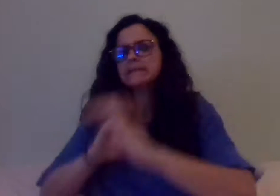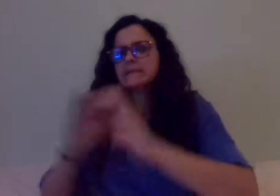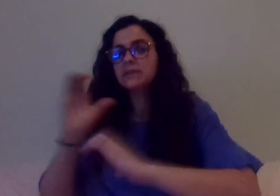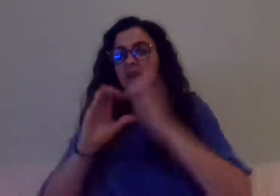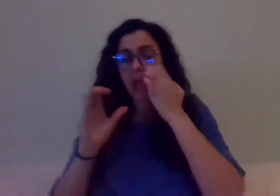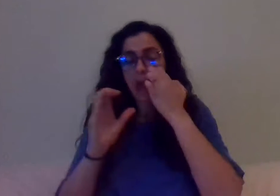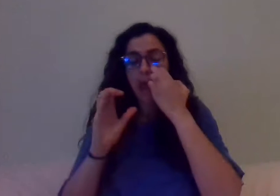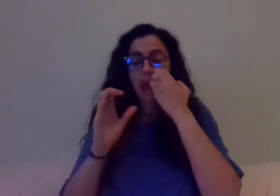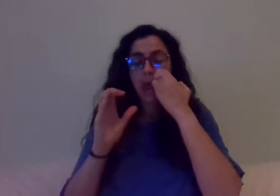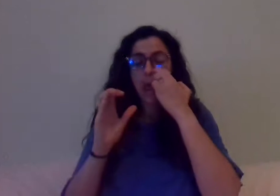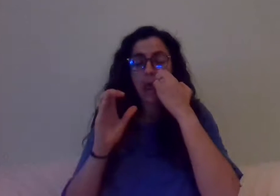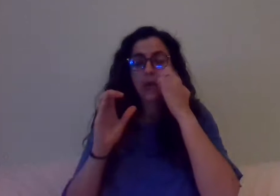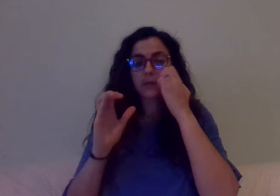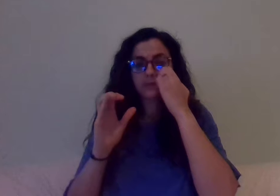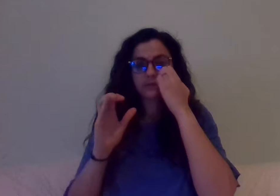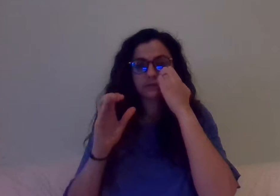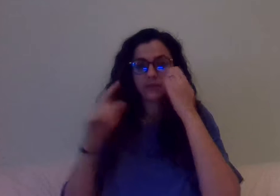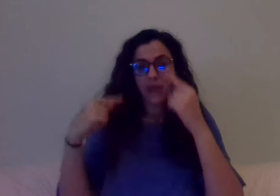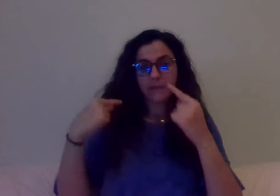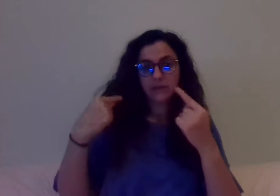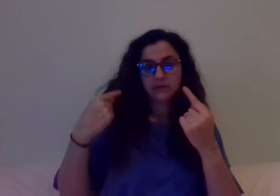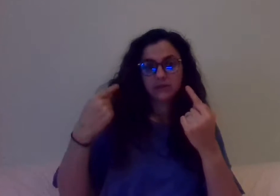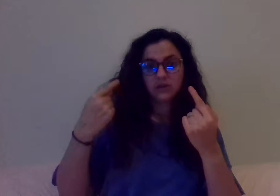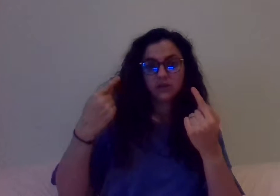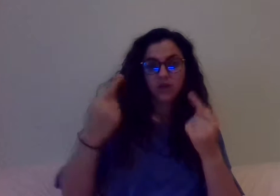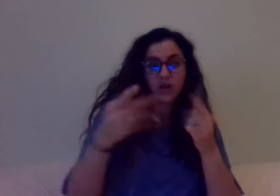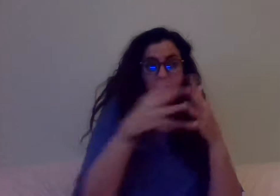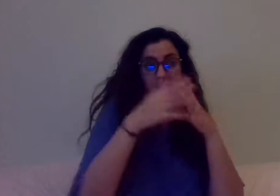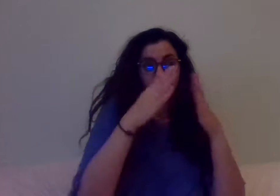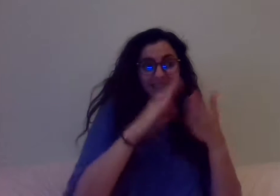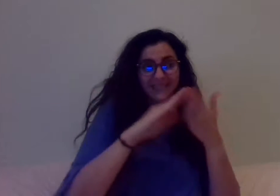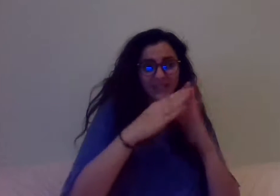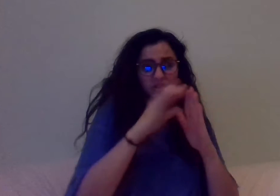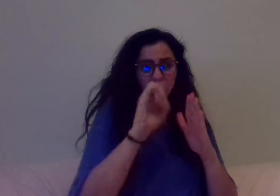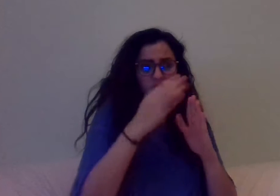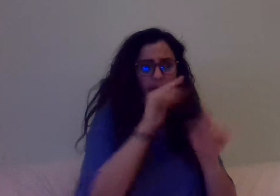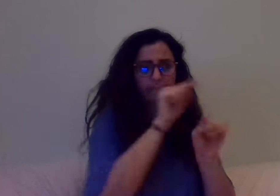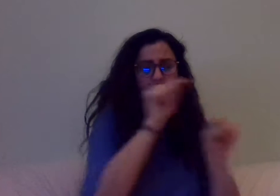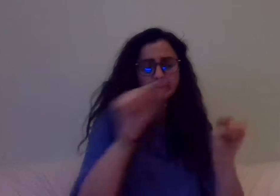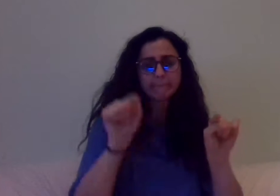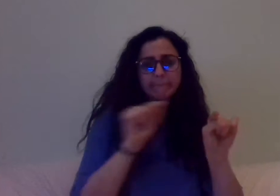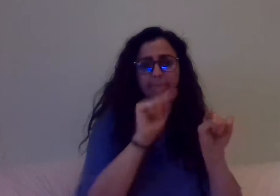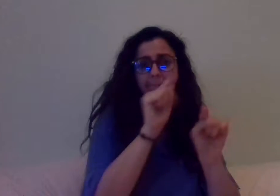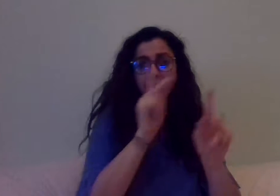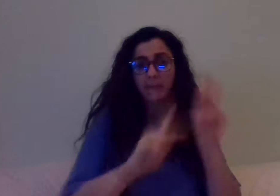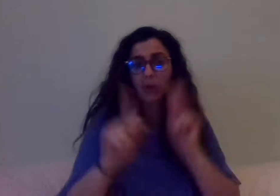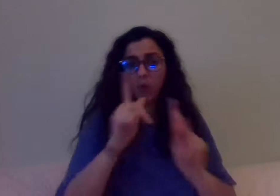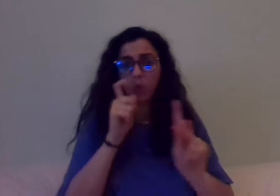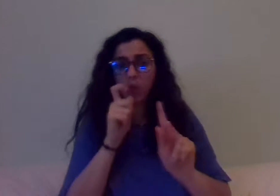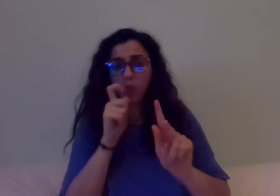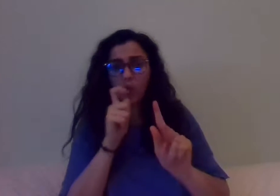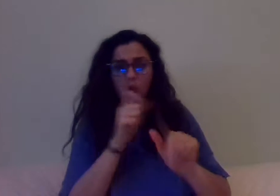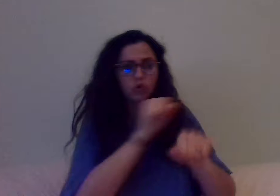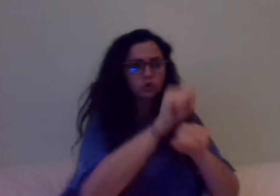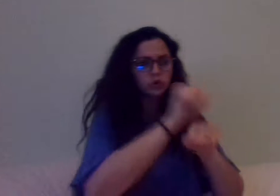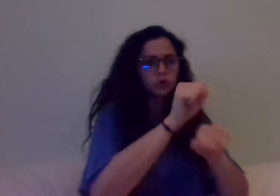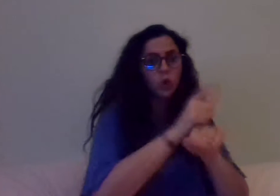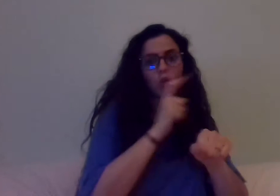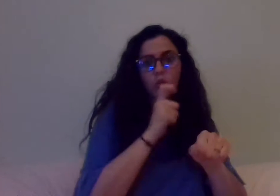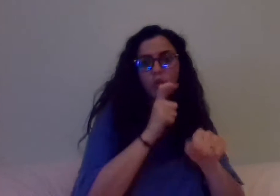northern American cities was coming from Europe, was coming from impoverished populations of Europe, and they were making